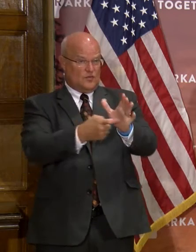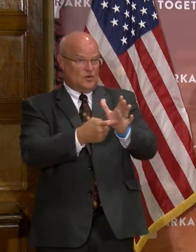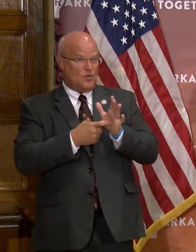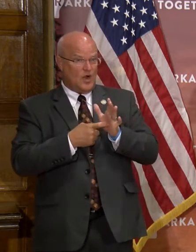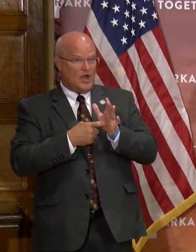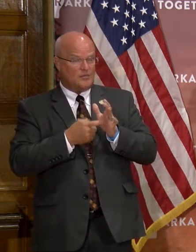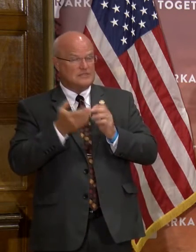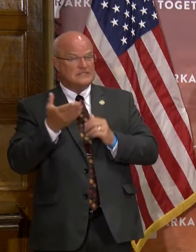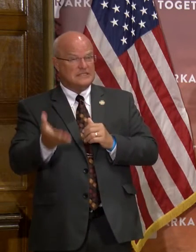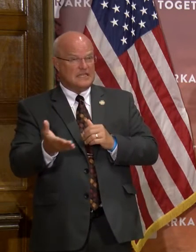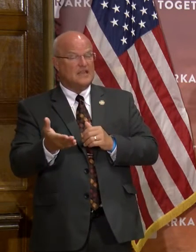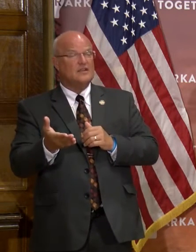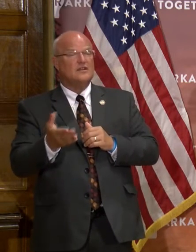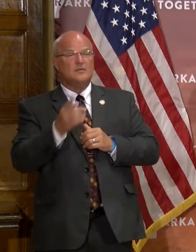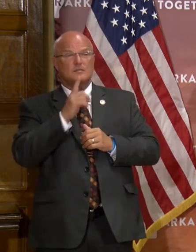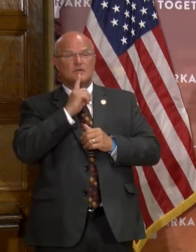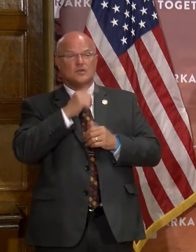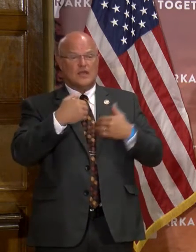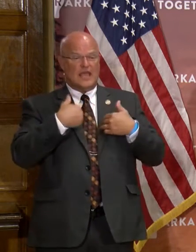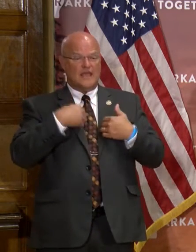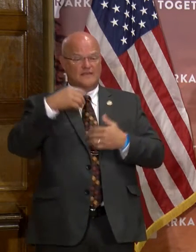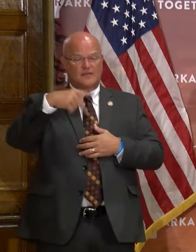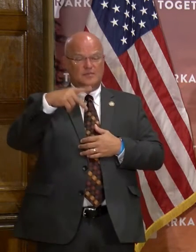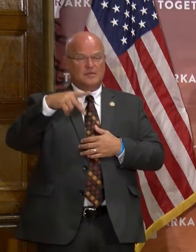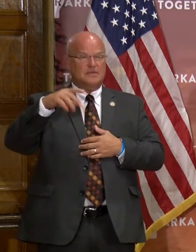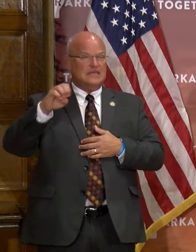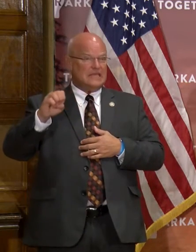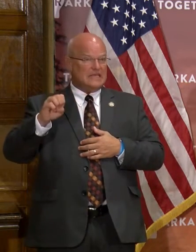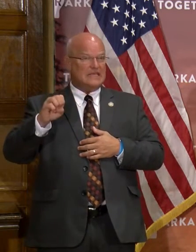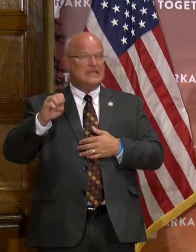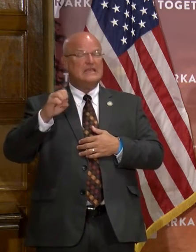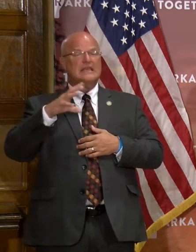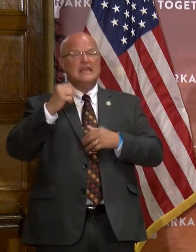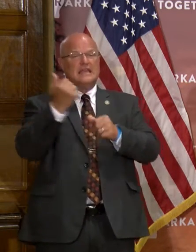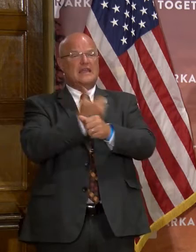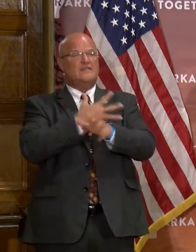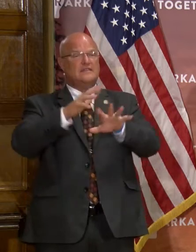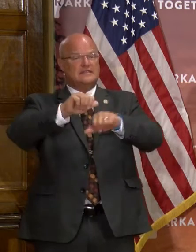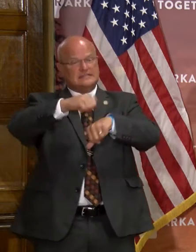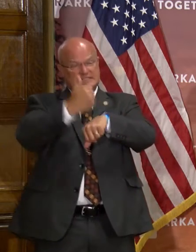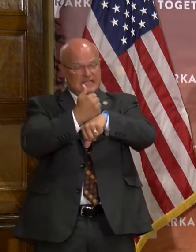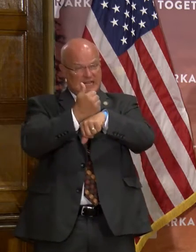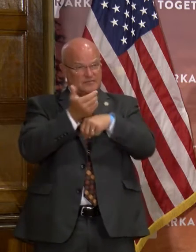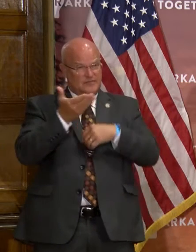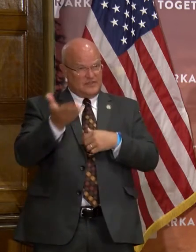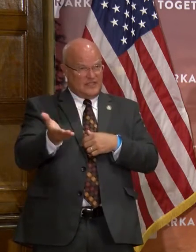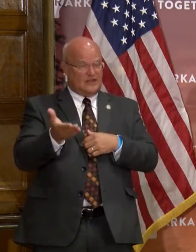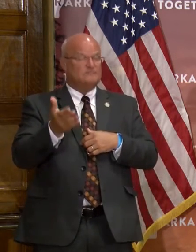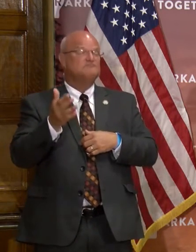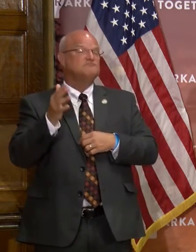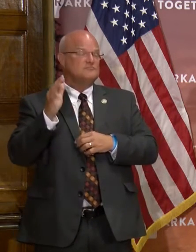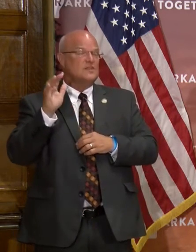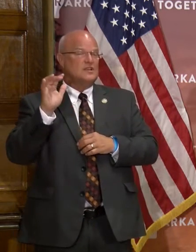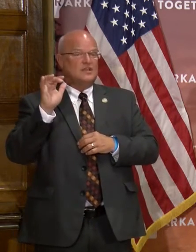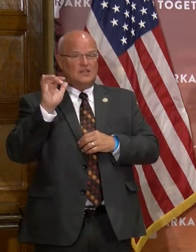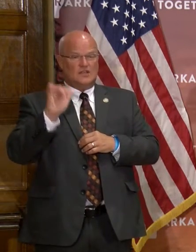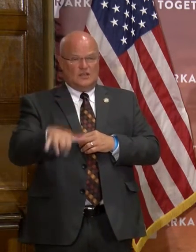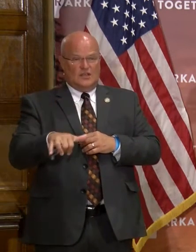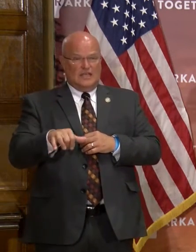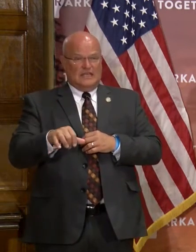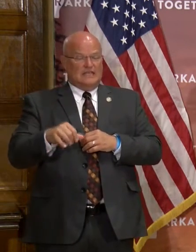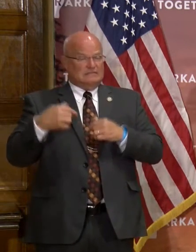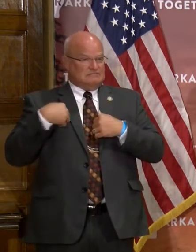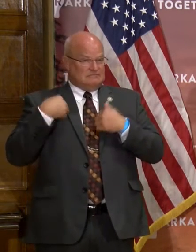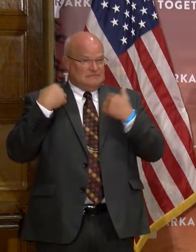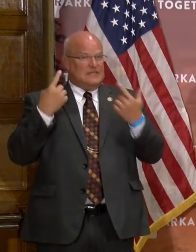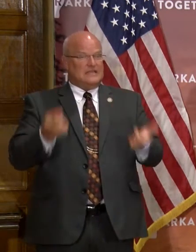requirements to make sure that we had the PPE, the infrastructure in place. And so in that sense that, you know, it's